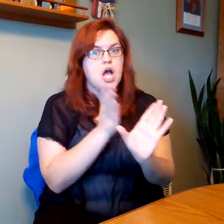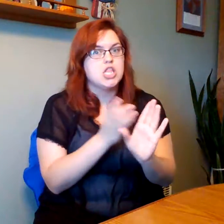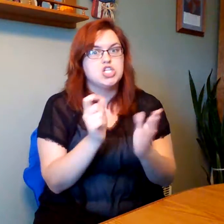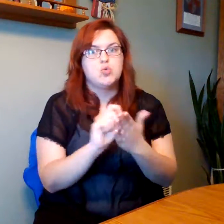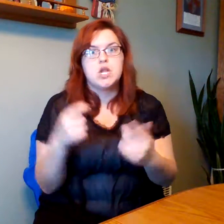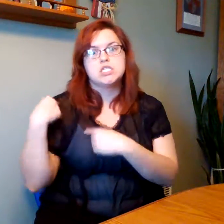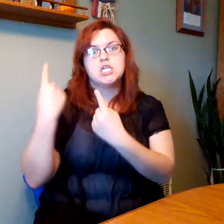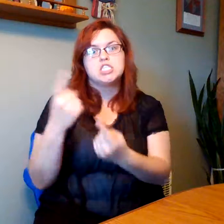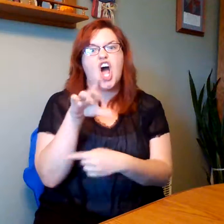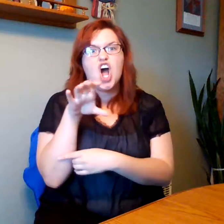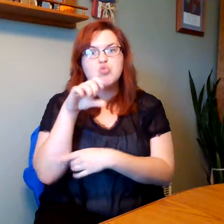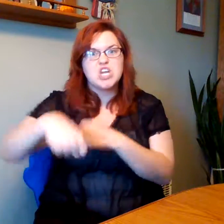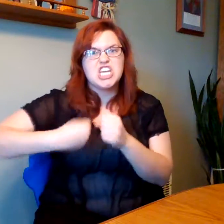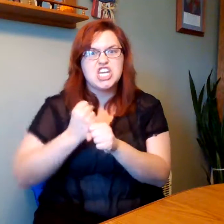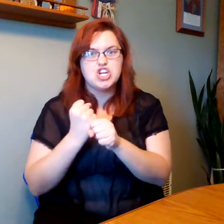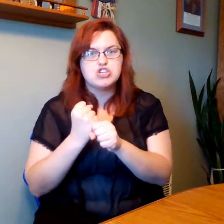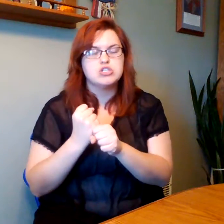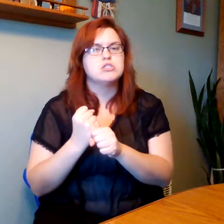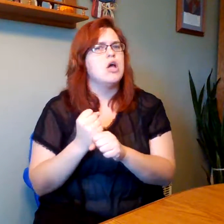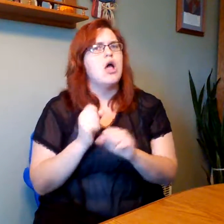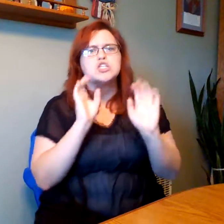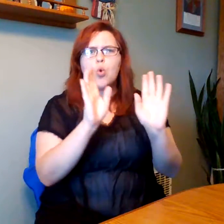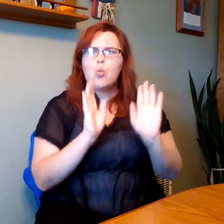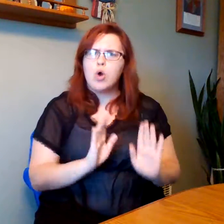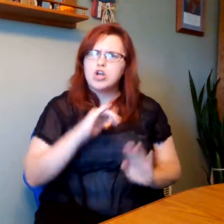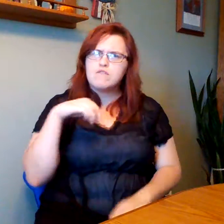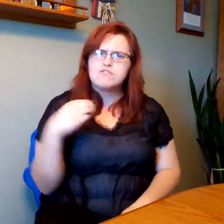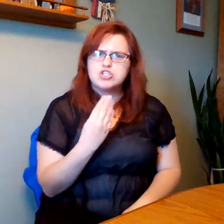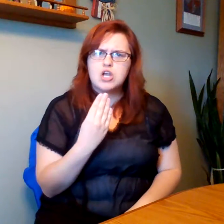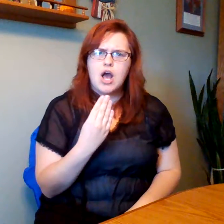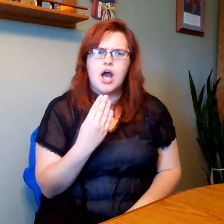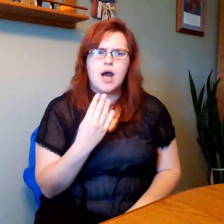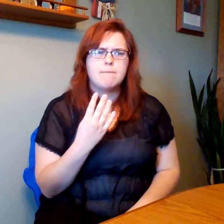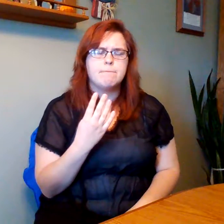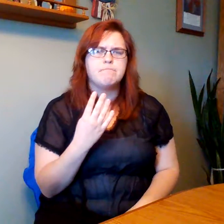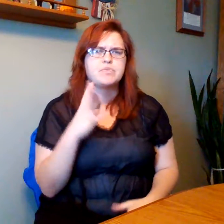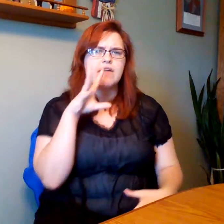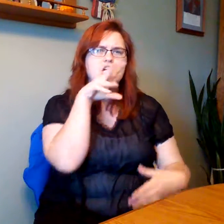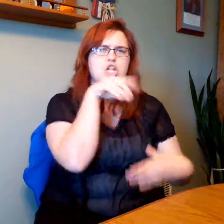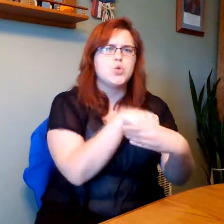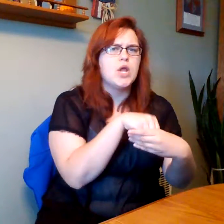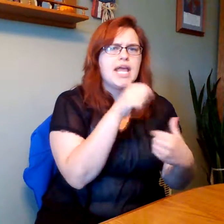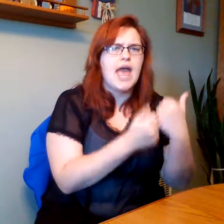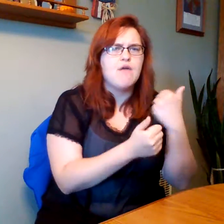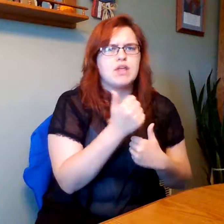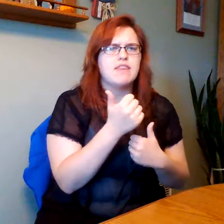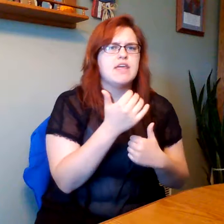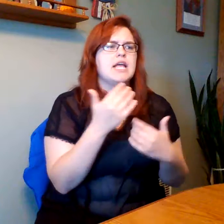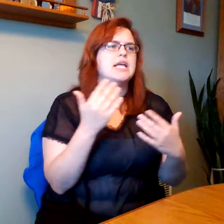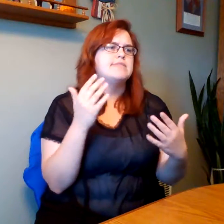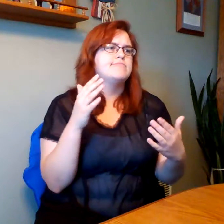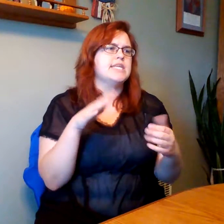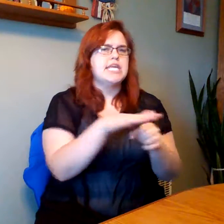years. It does a wonderful job of covering the territory, and we will hold